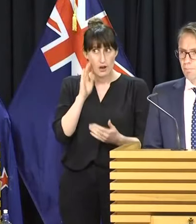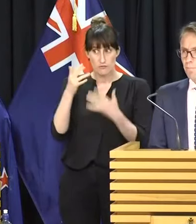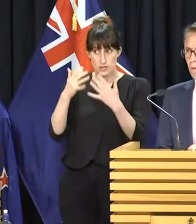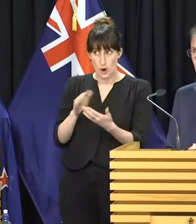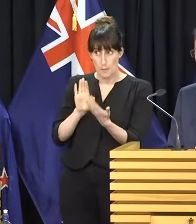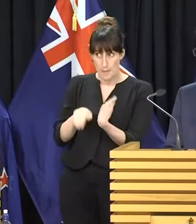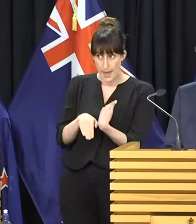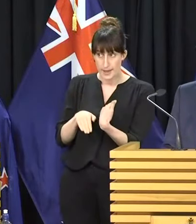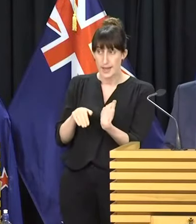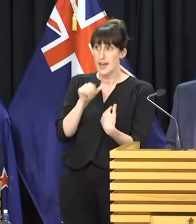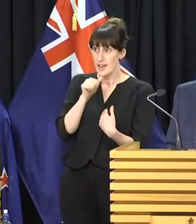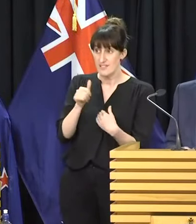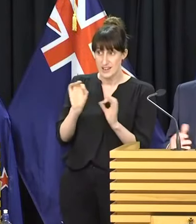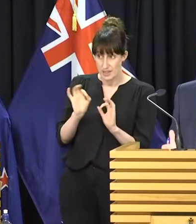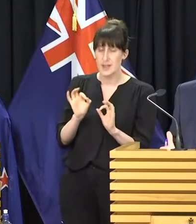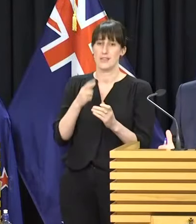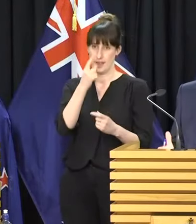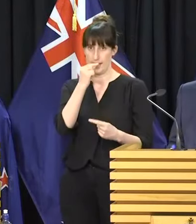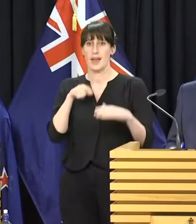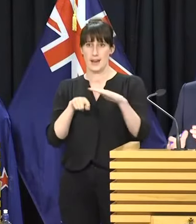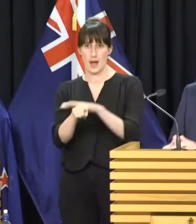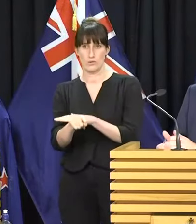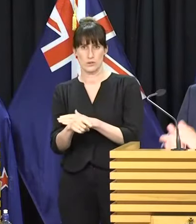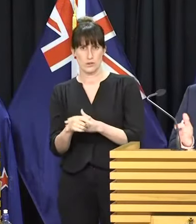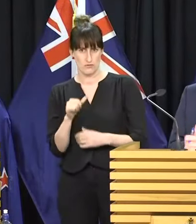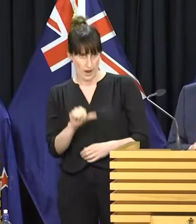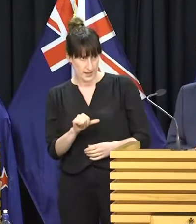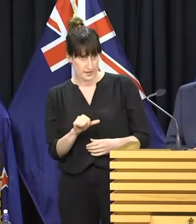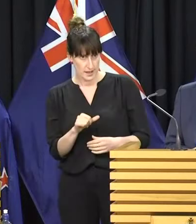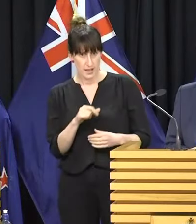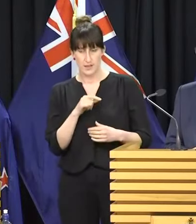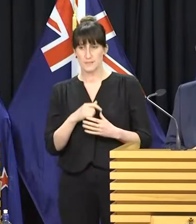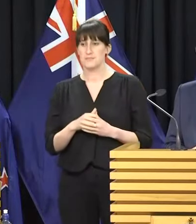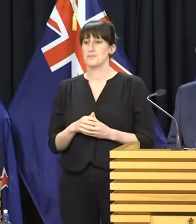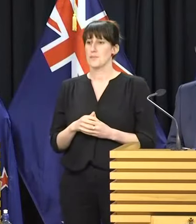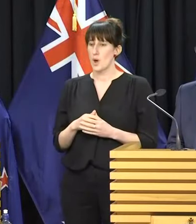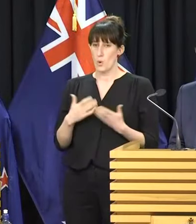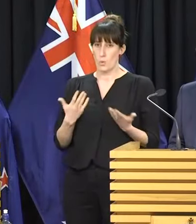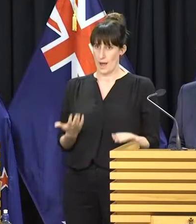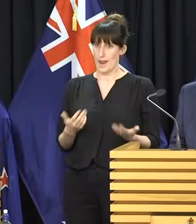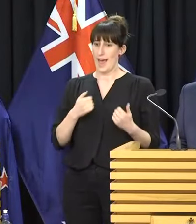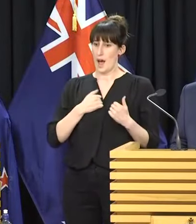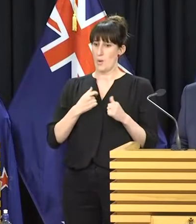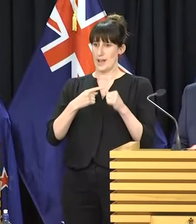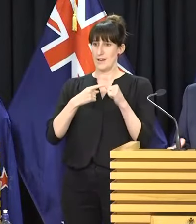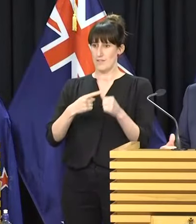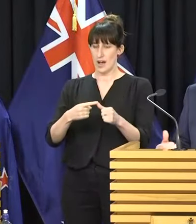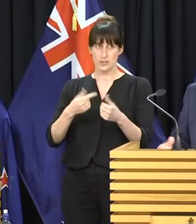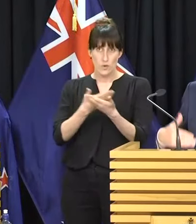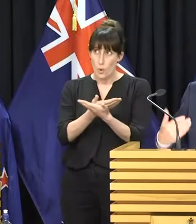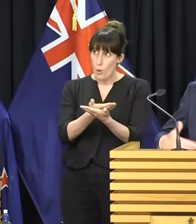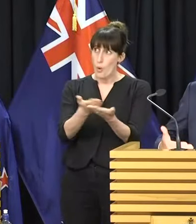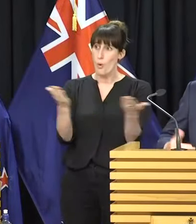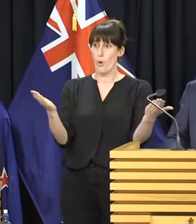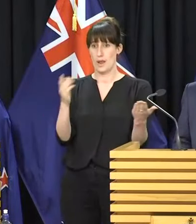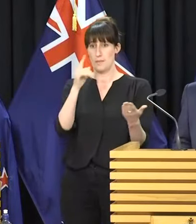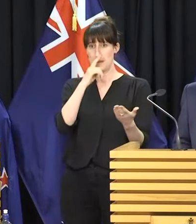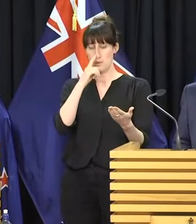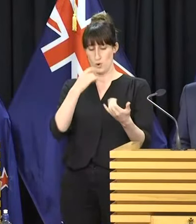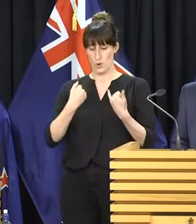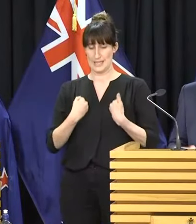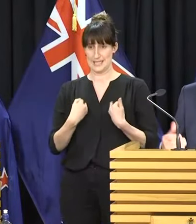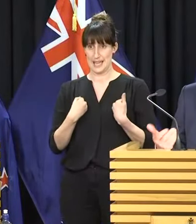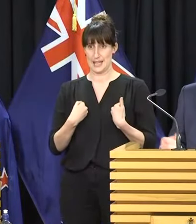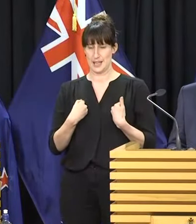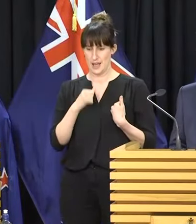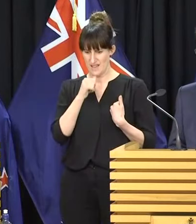actually, our advice to anyone with symptoms, let's take it away from this case, our advice to anyone with symptoms in the first instance is to not go to